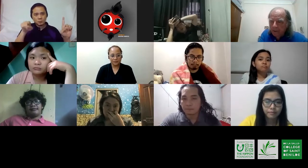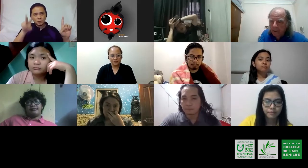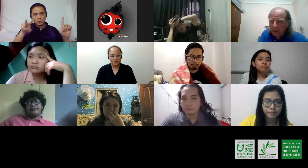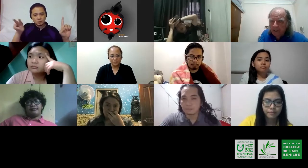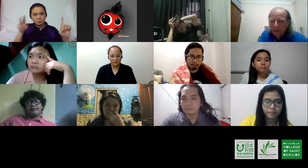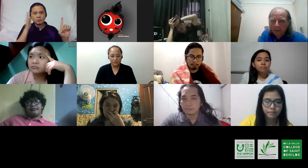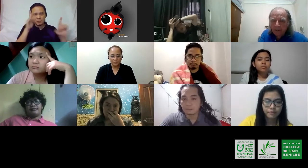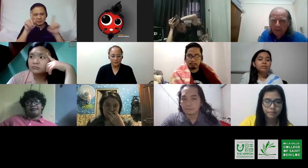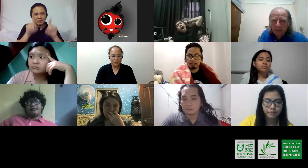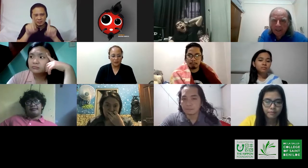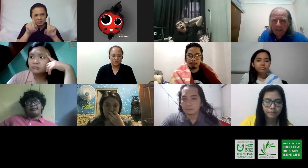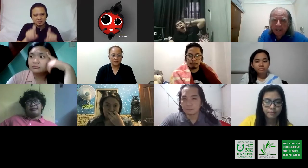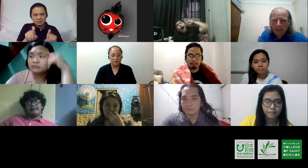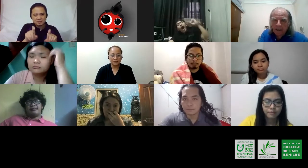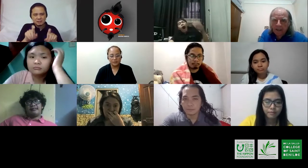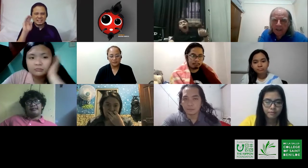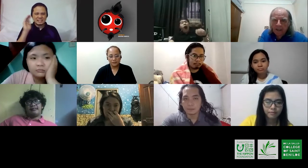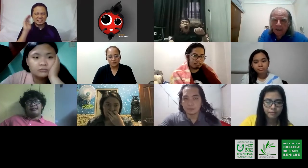at the